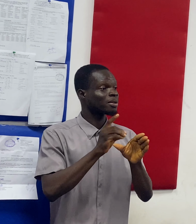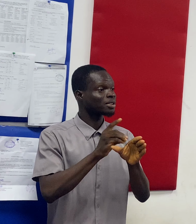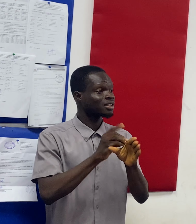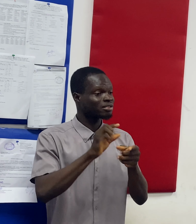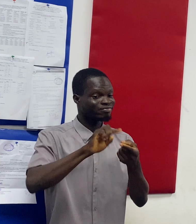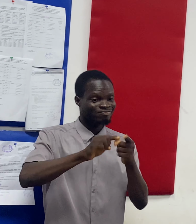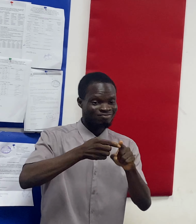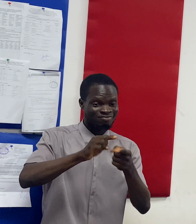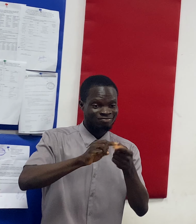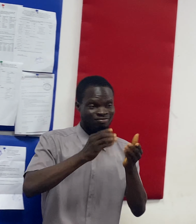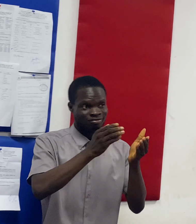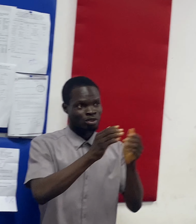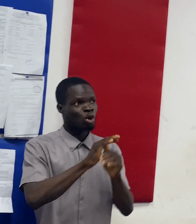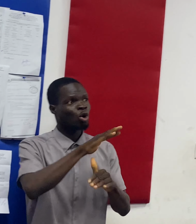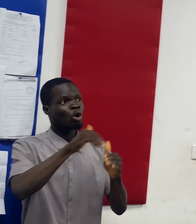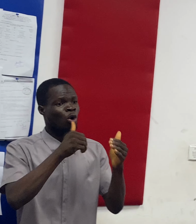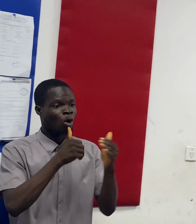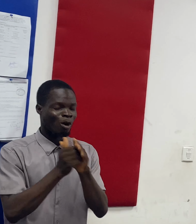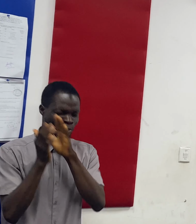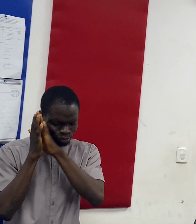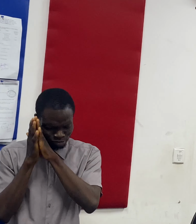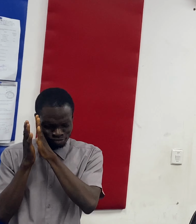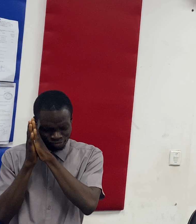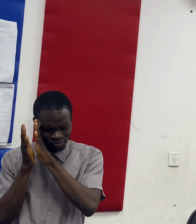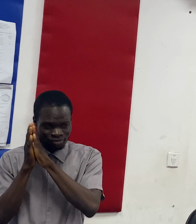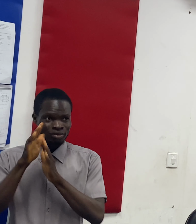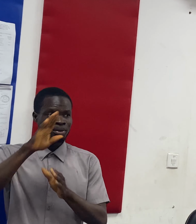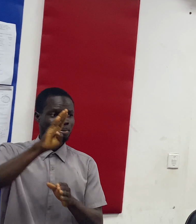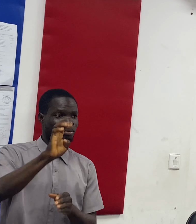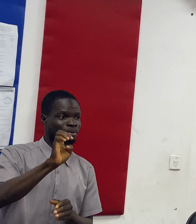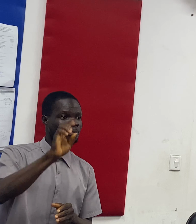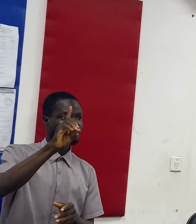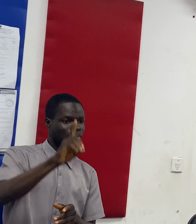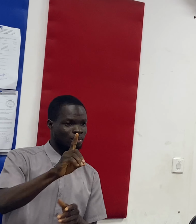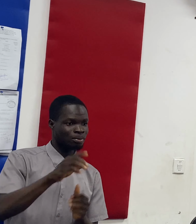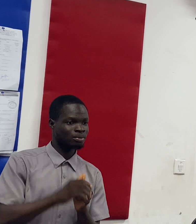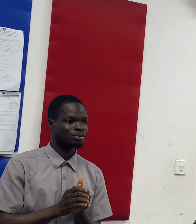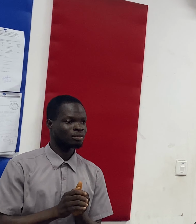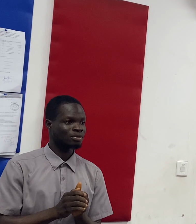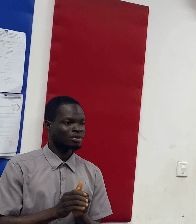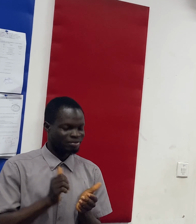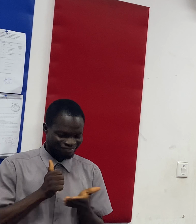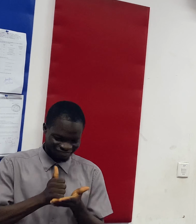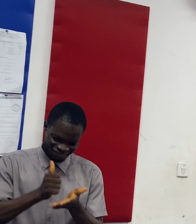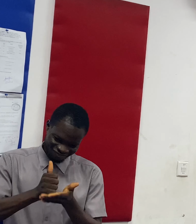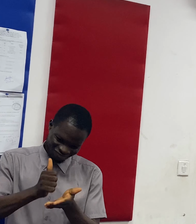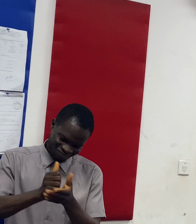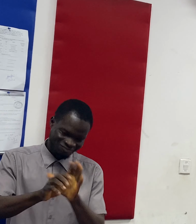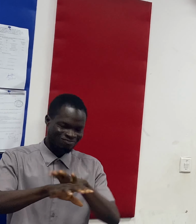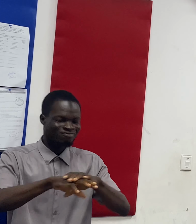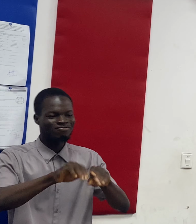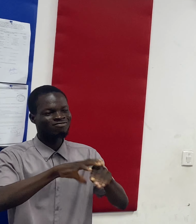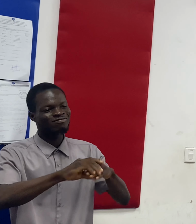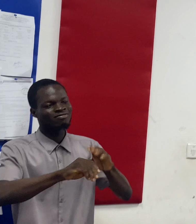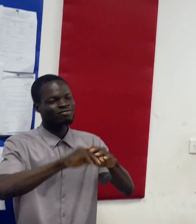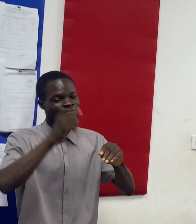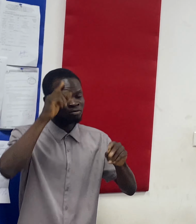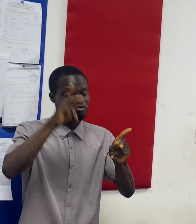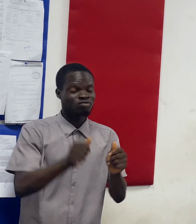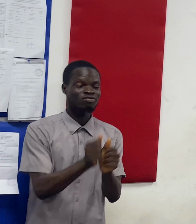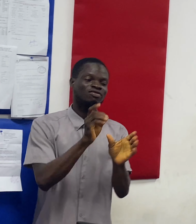now all our beds are adjustable. Okay. You understand? We have